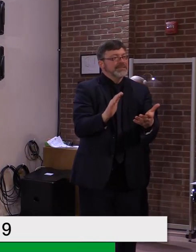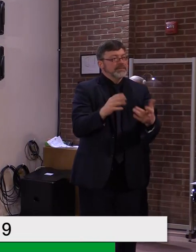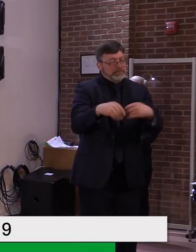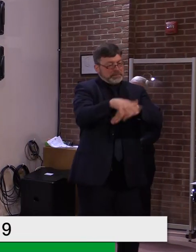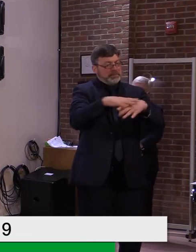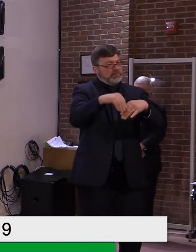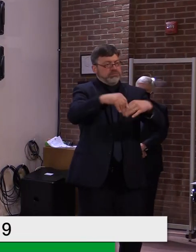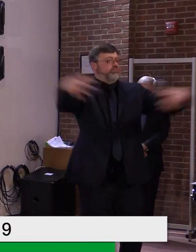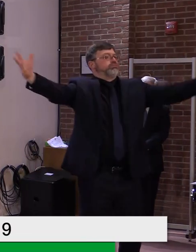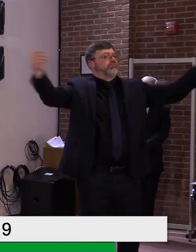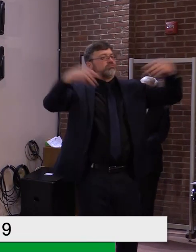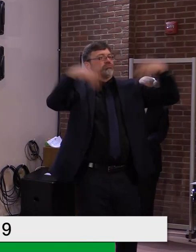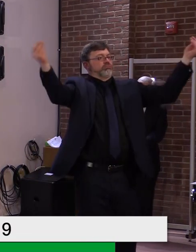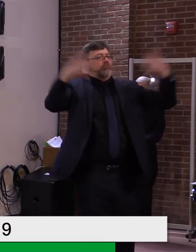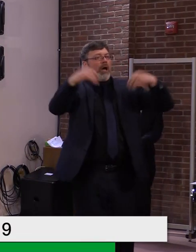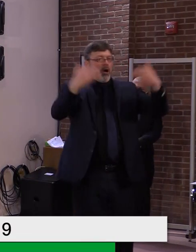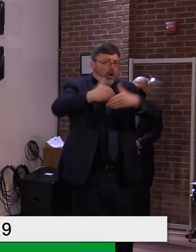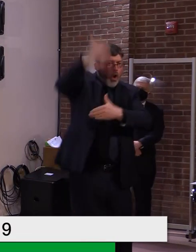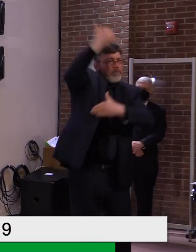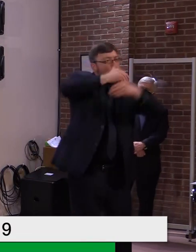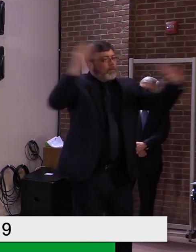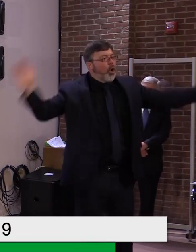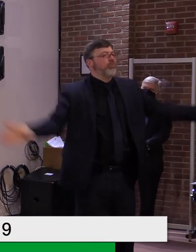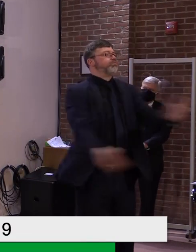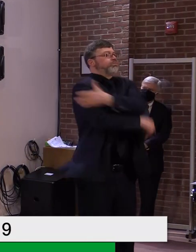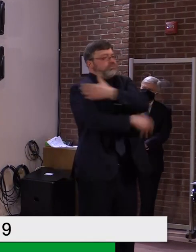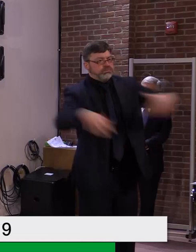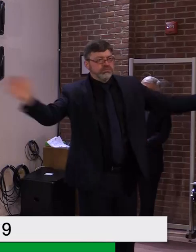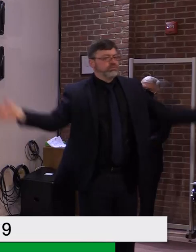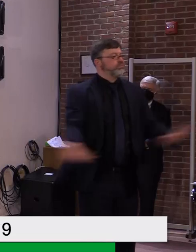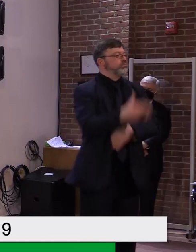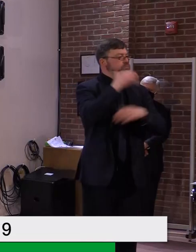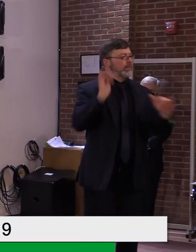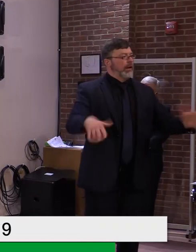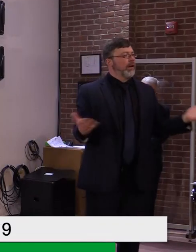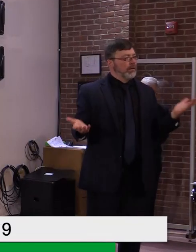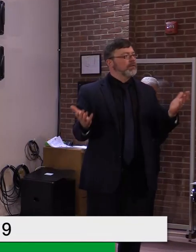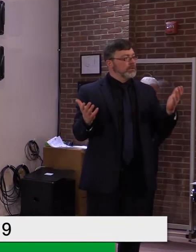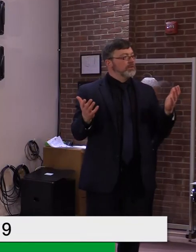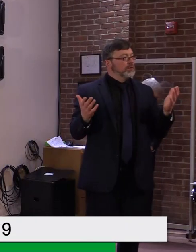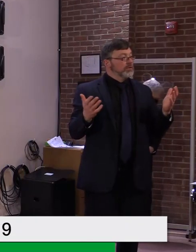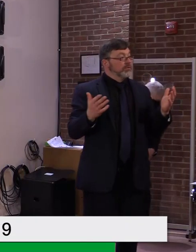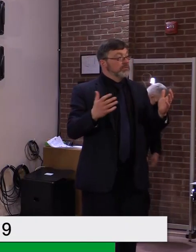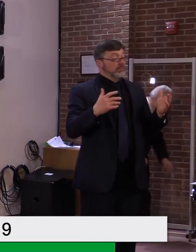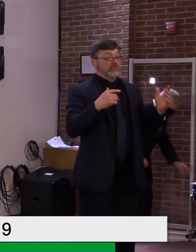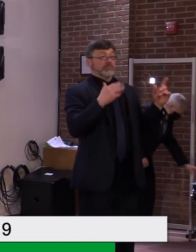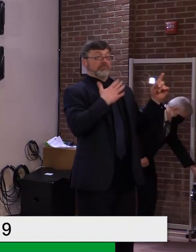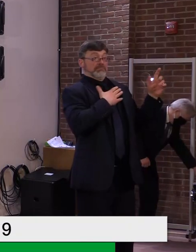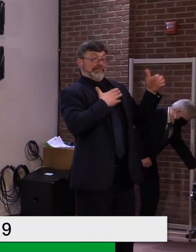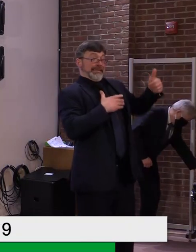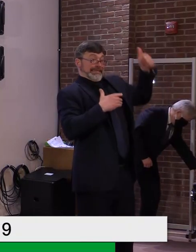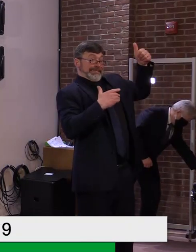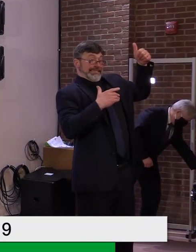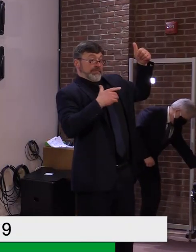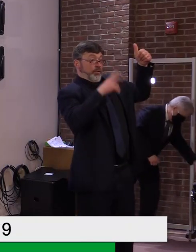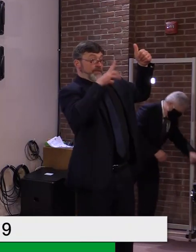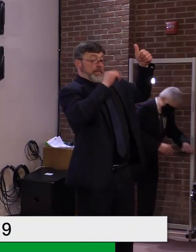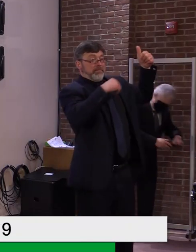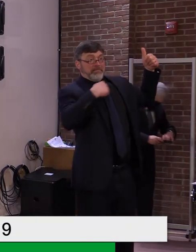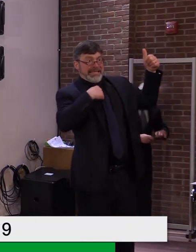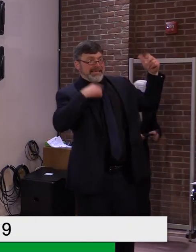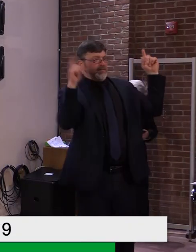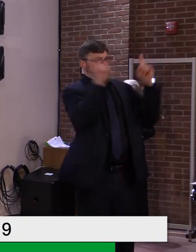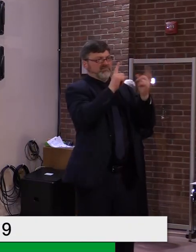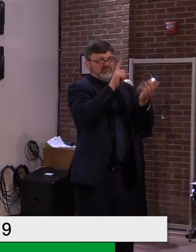pointed out, our teams are in touch once a week for a formal meeting and informally throughout the